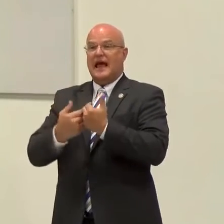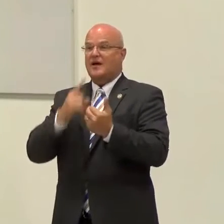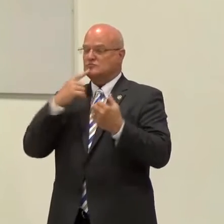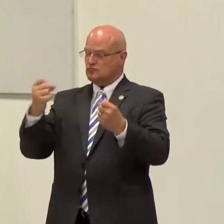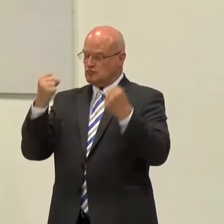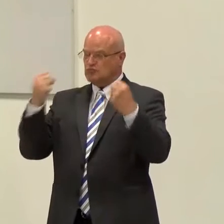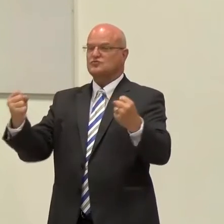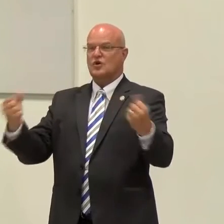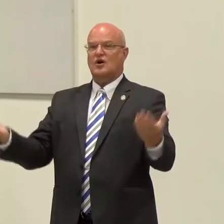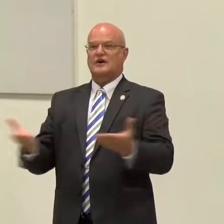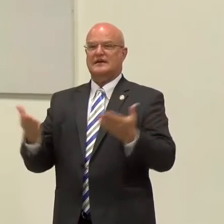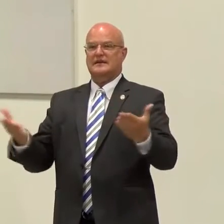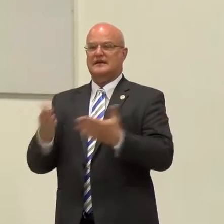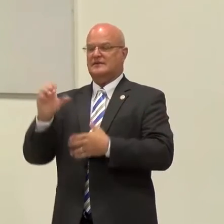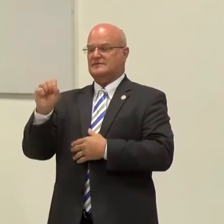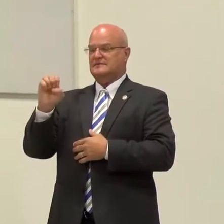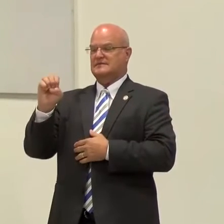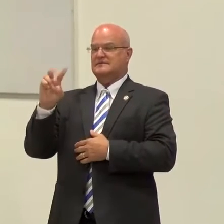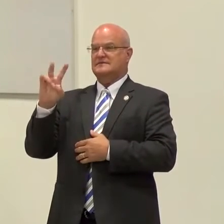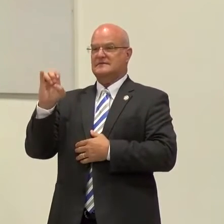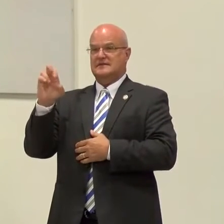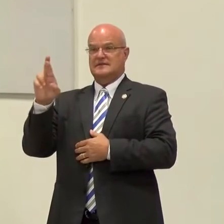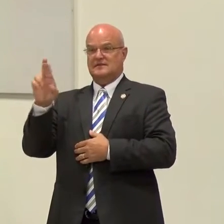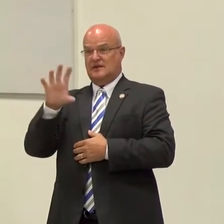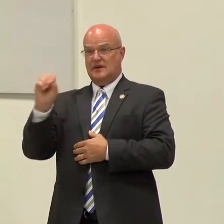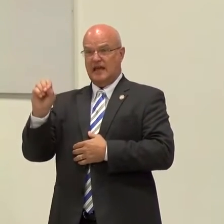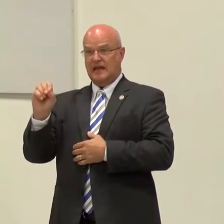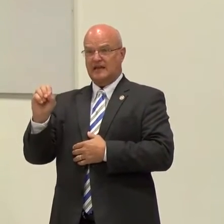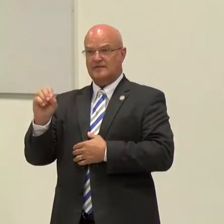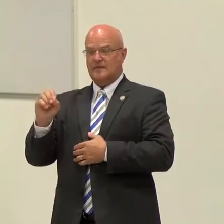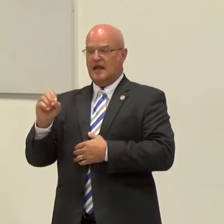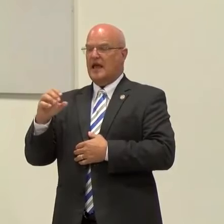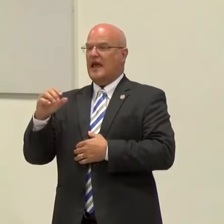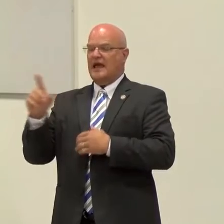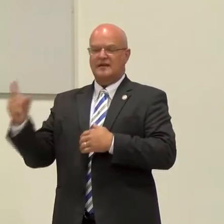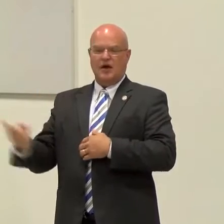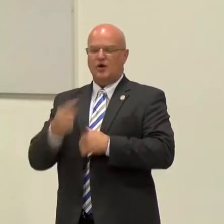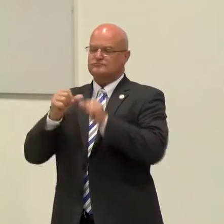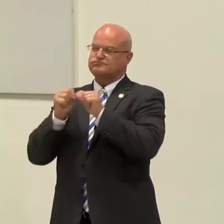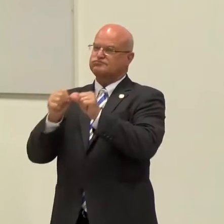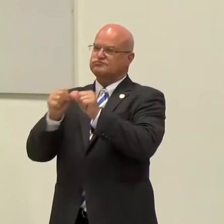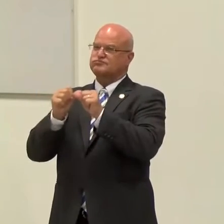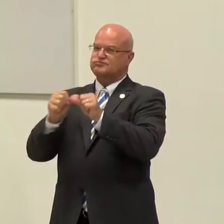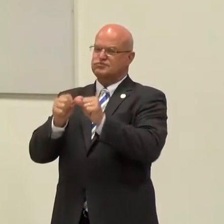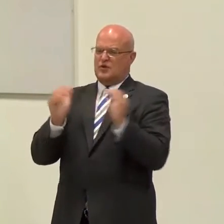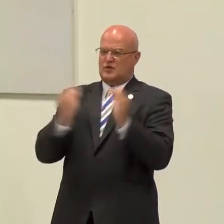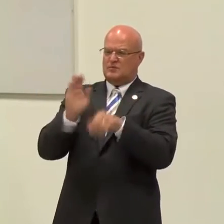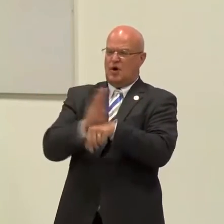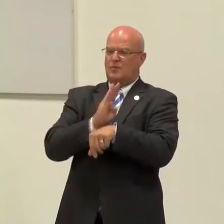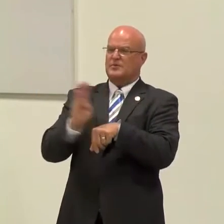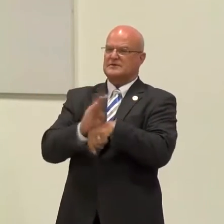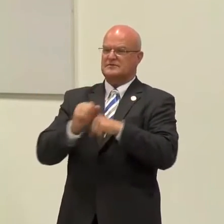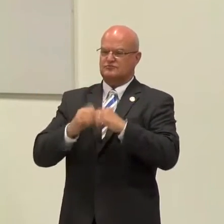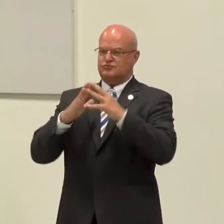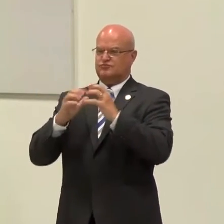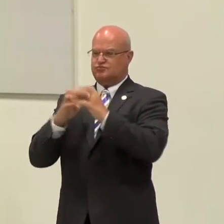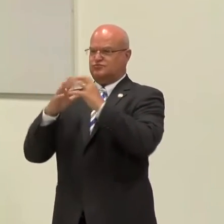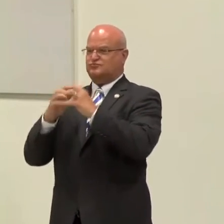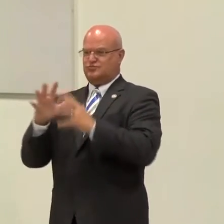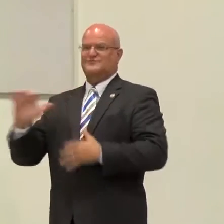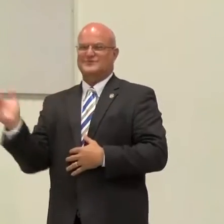is strong here in Sevier County, and that you haven't missed a beat, and even the small businesses are coming back as